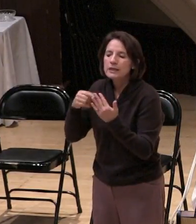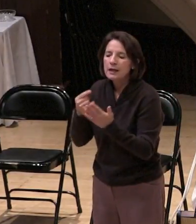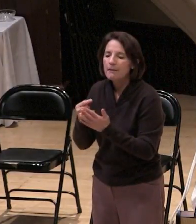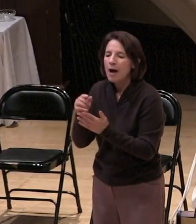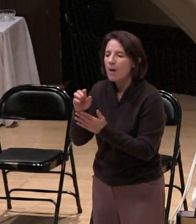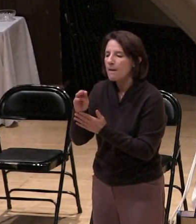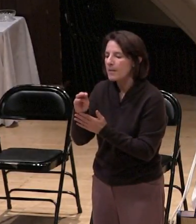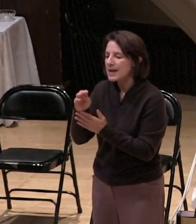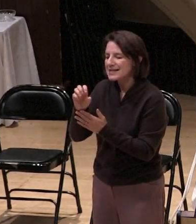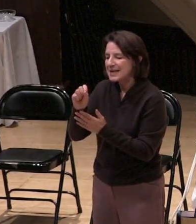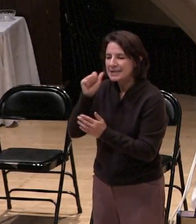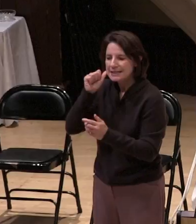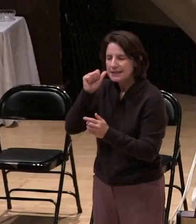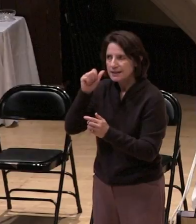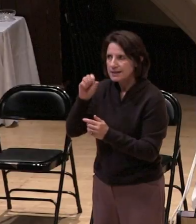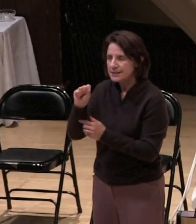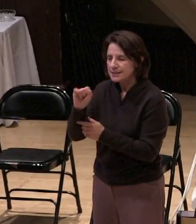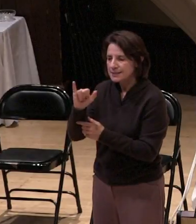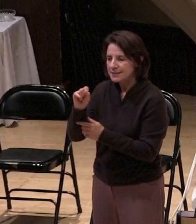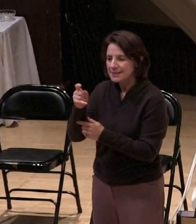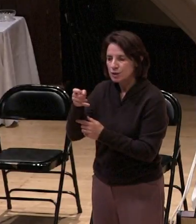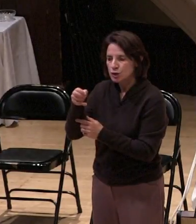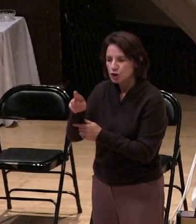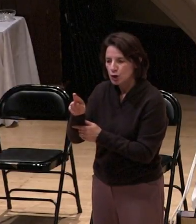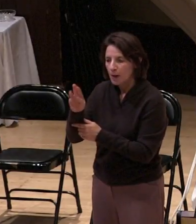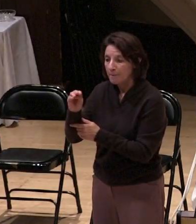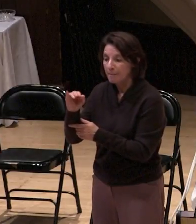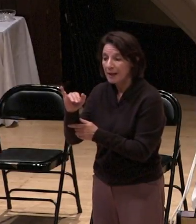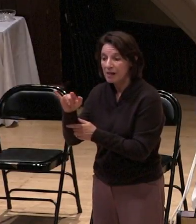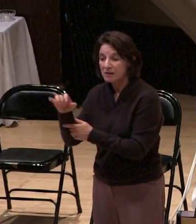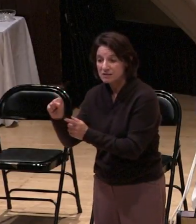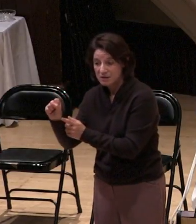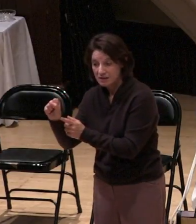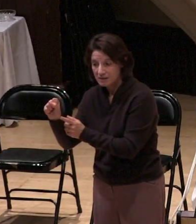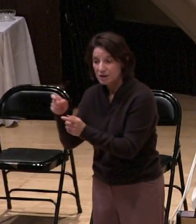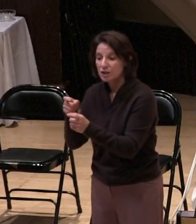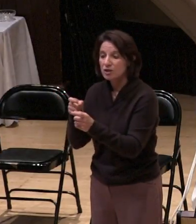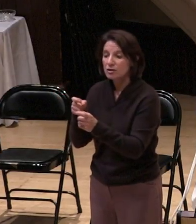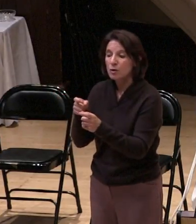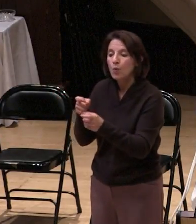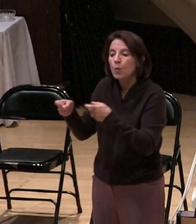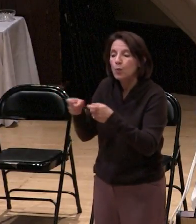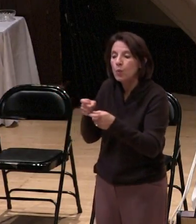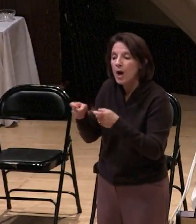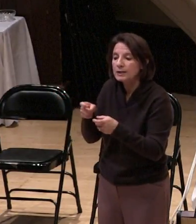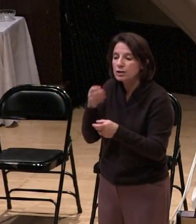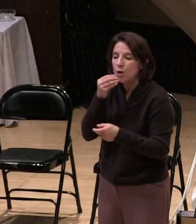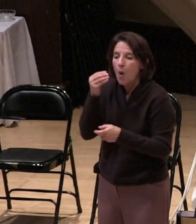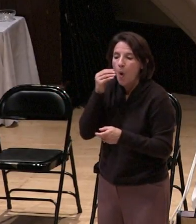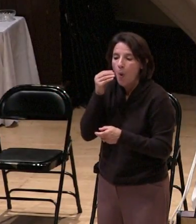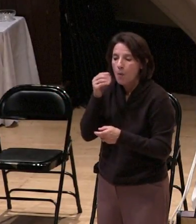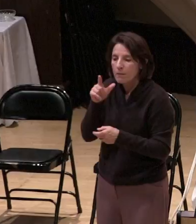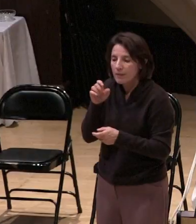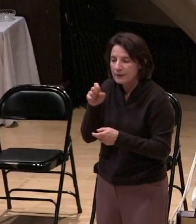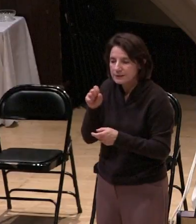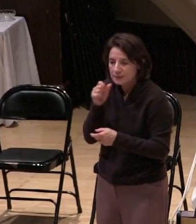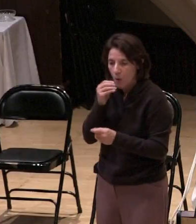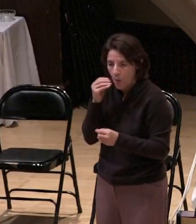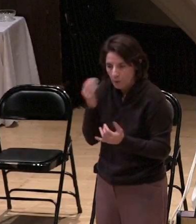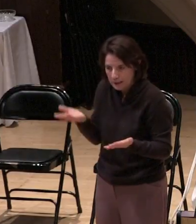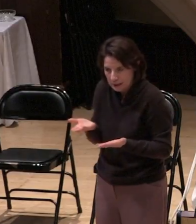Rochester. House of Mercy is the home for the homeless who have no other option. She takes everybody in her